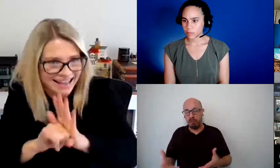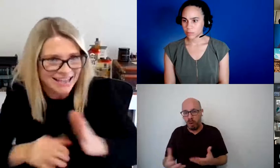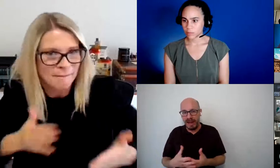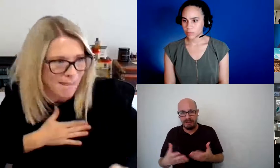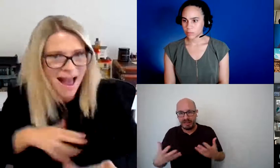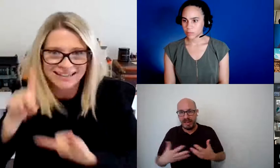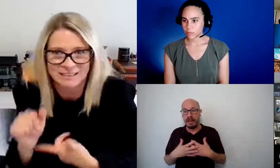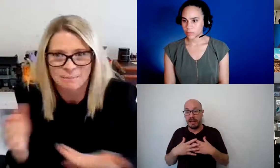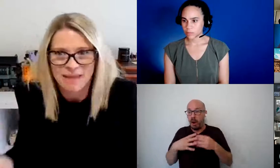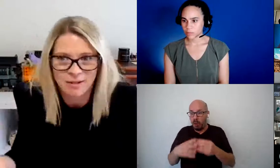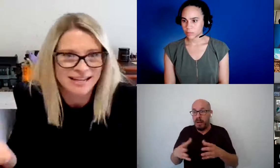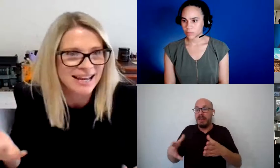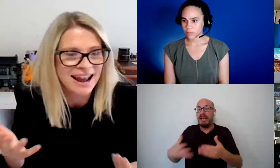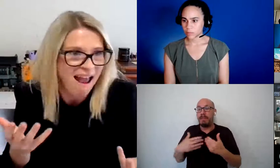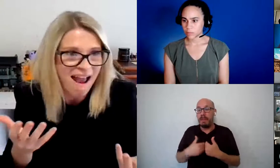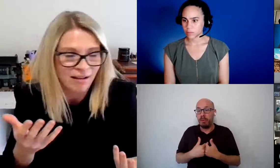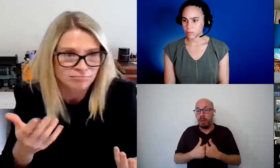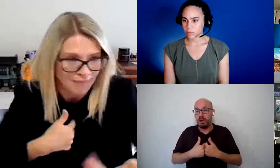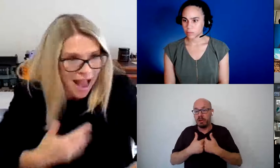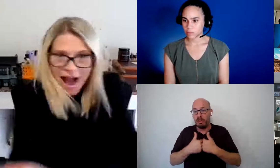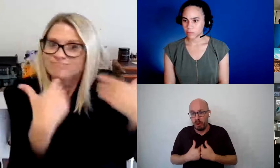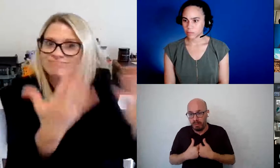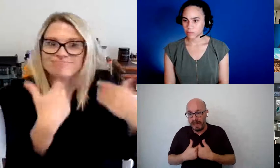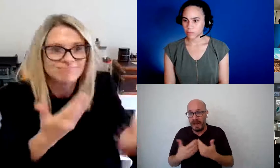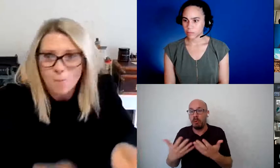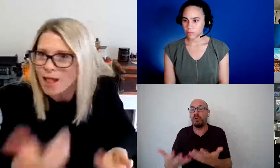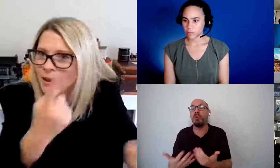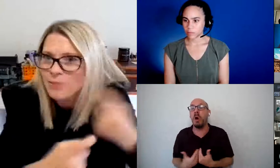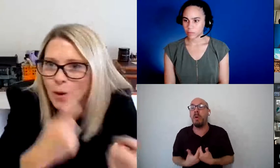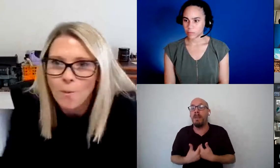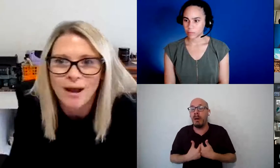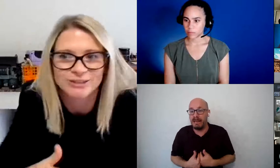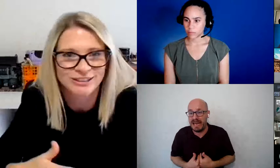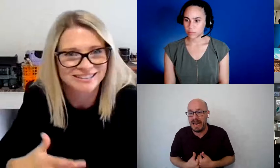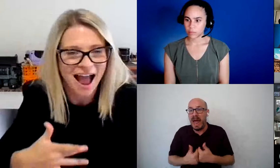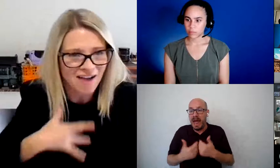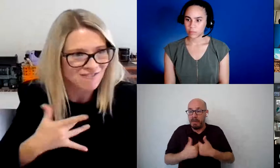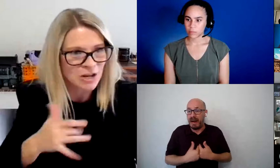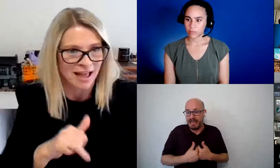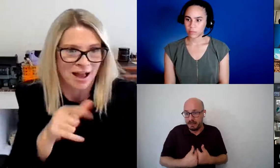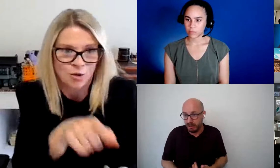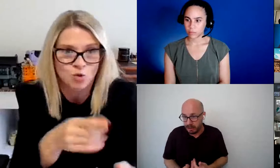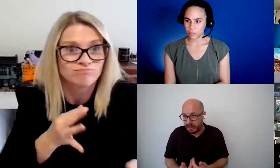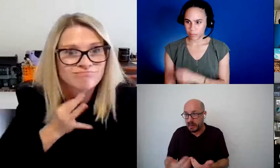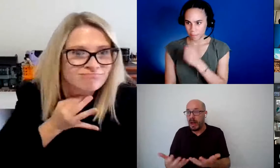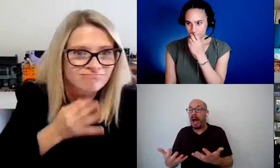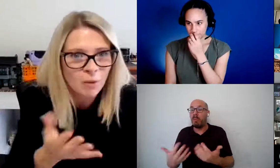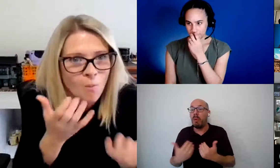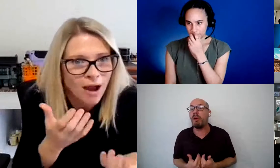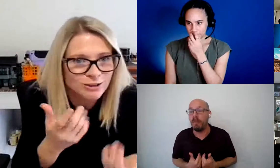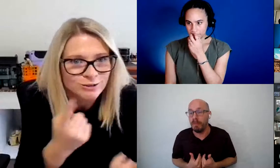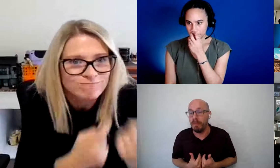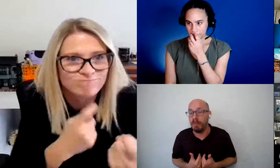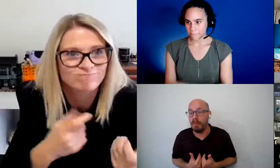first way of seeing like, oh, these people want to support me and want to know about me and my disability. I welcome those